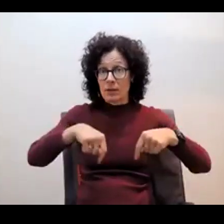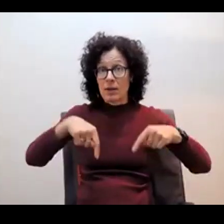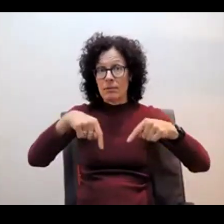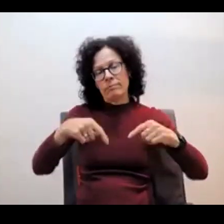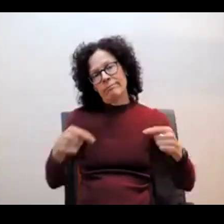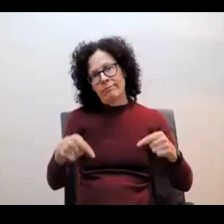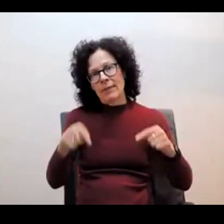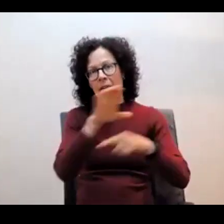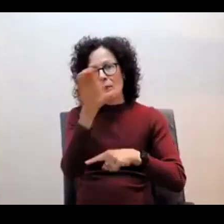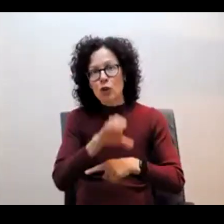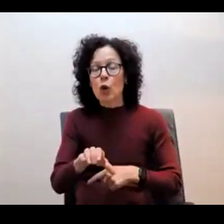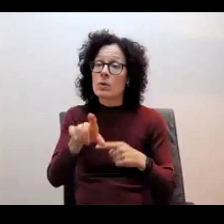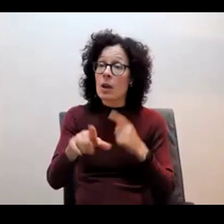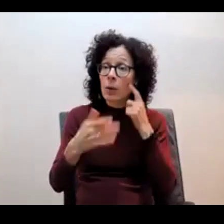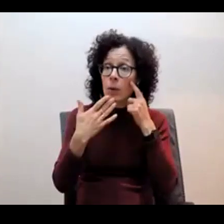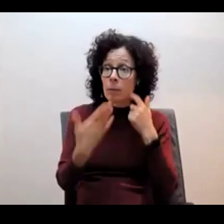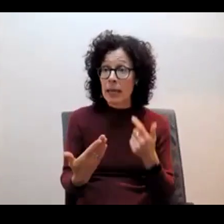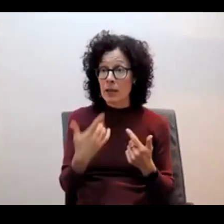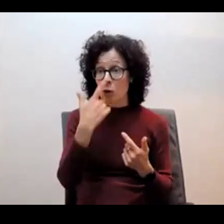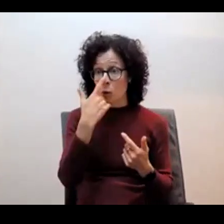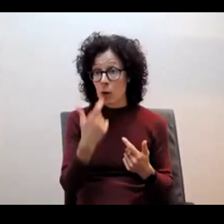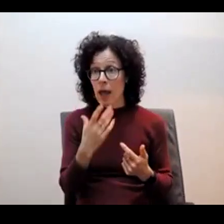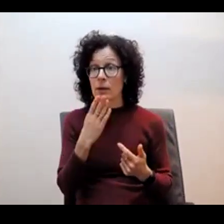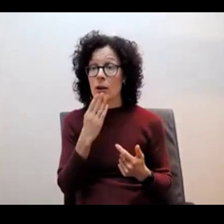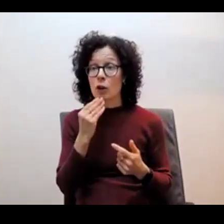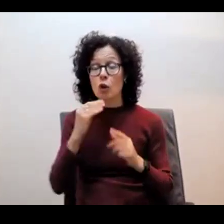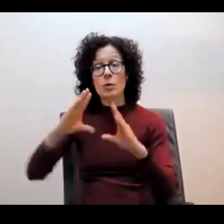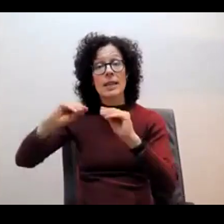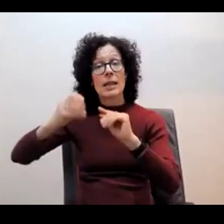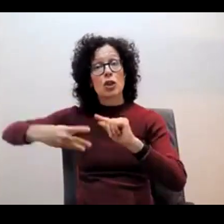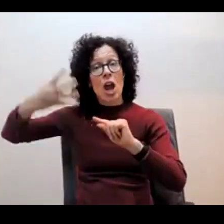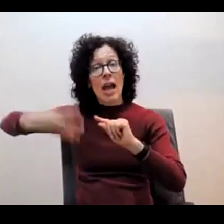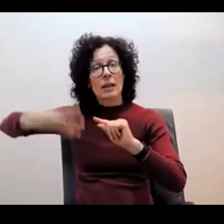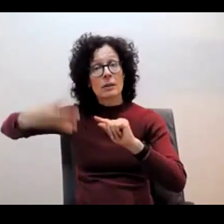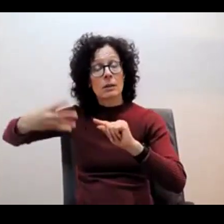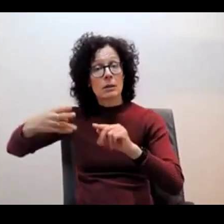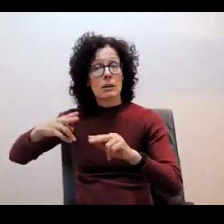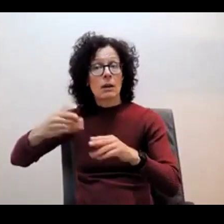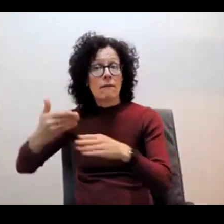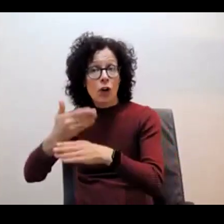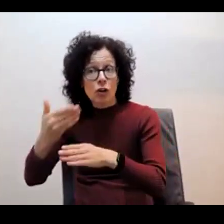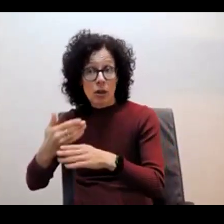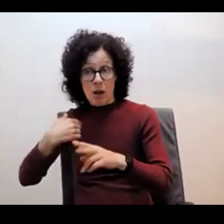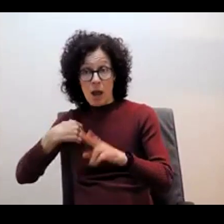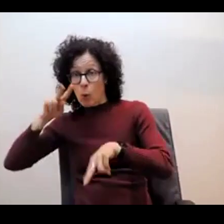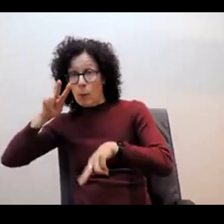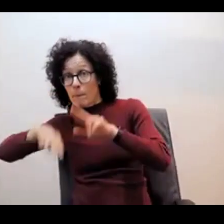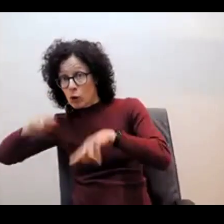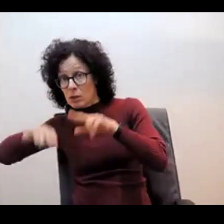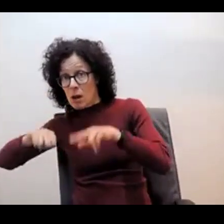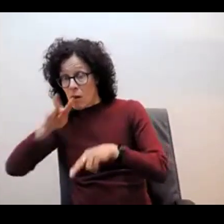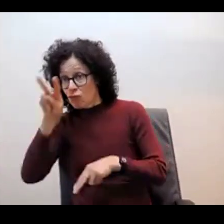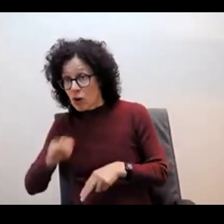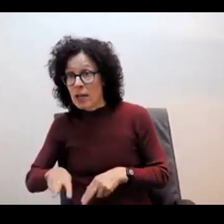please do feel free to use the chat function. I will be monitoring that.